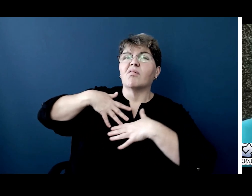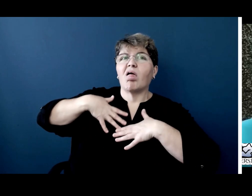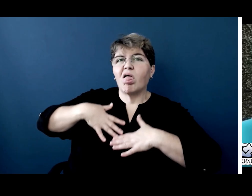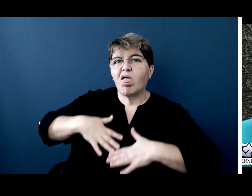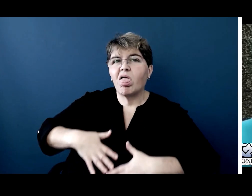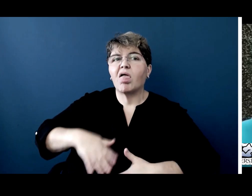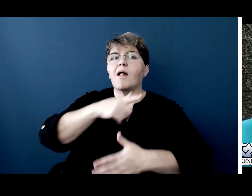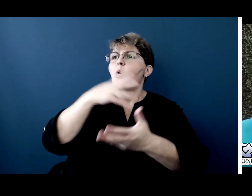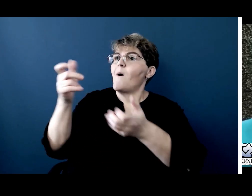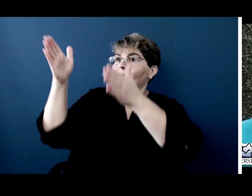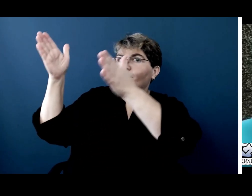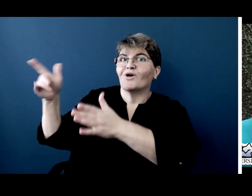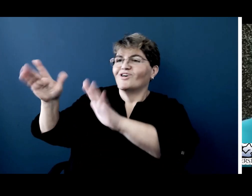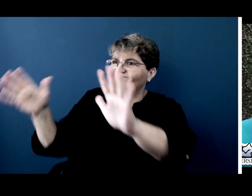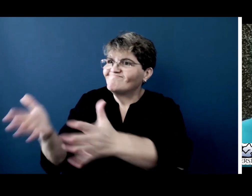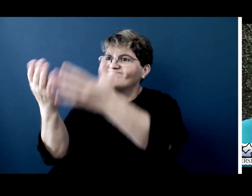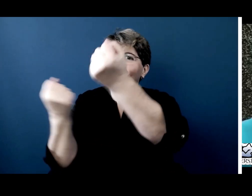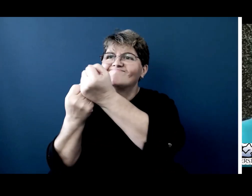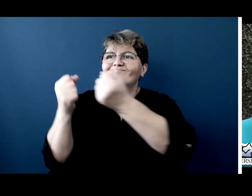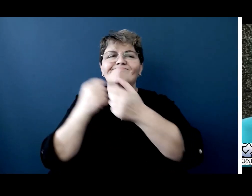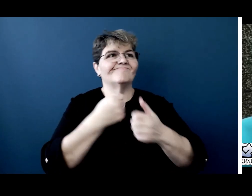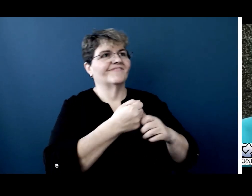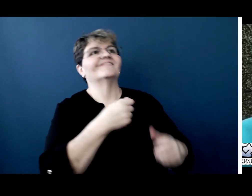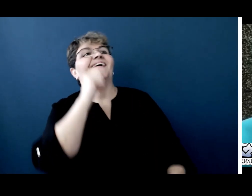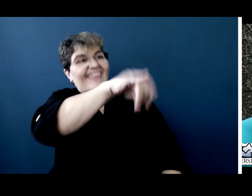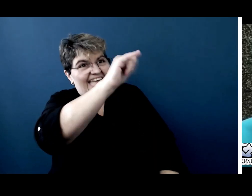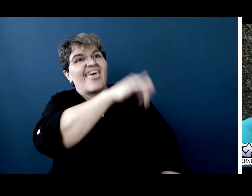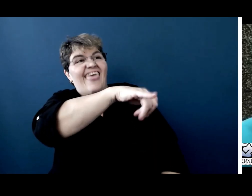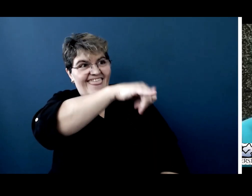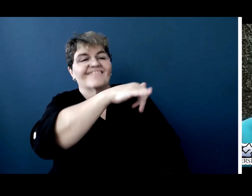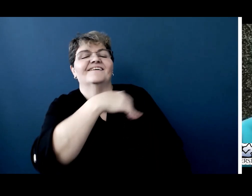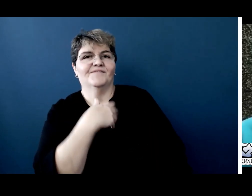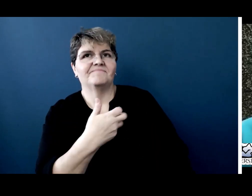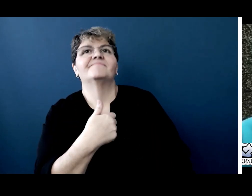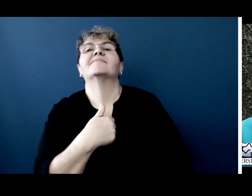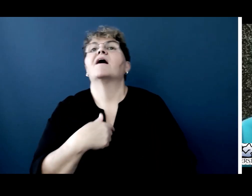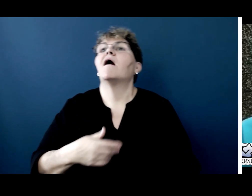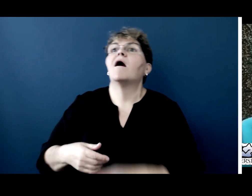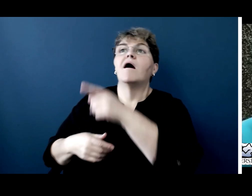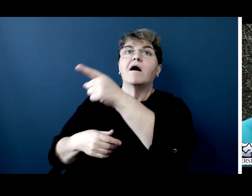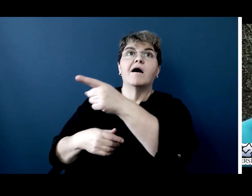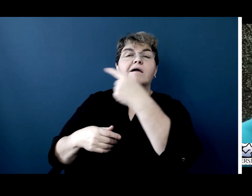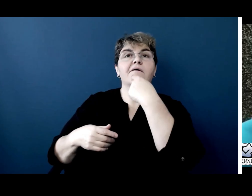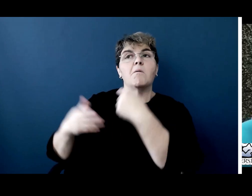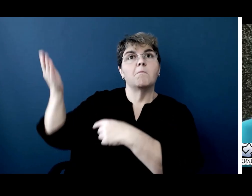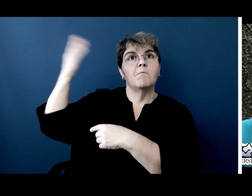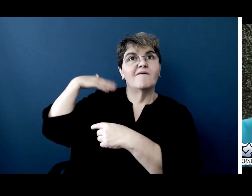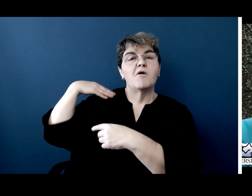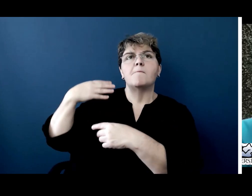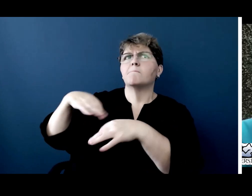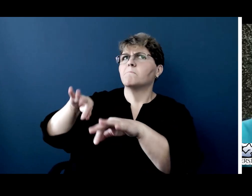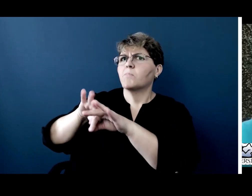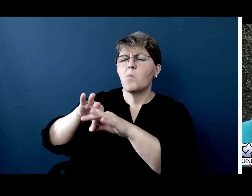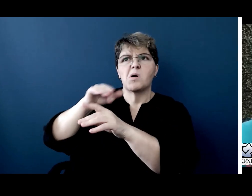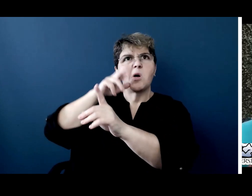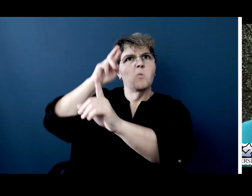able to kind of help you feel, Yeah. pick you up a little bit, make you Yeah. feel better. Mhm. And also, I think one of the things you've told me in the past too is it's really important that they're